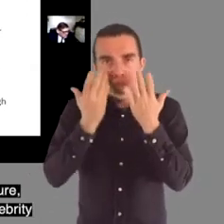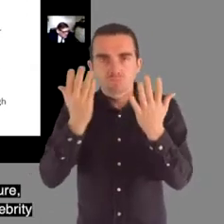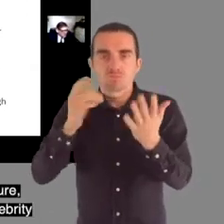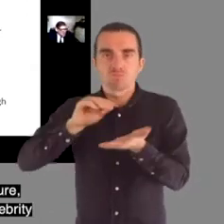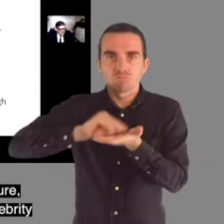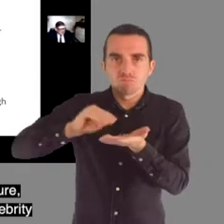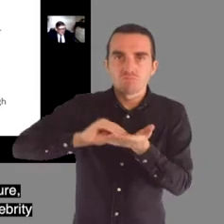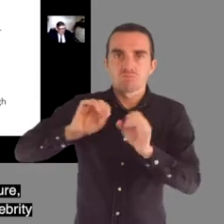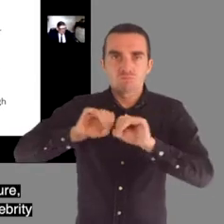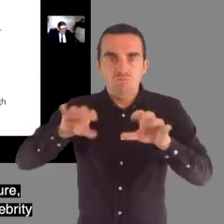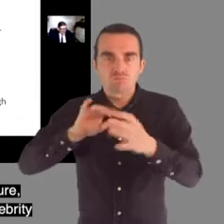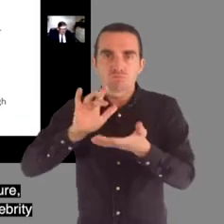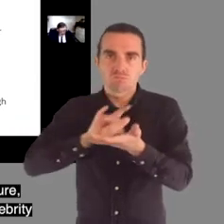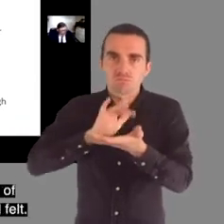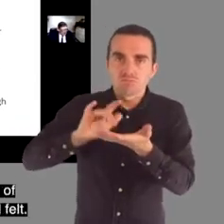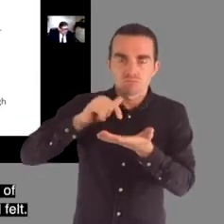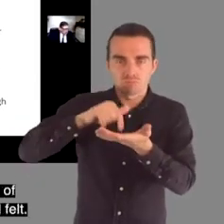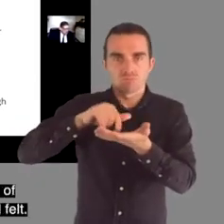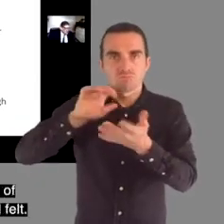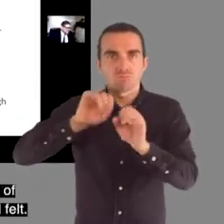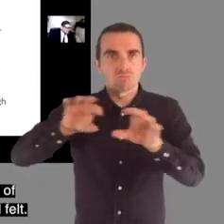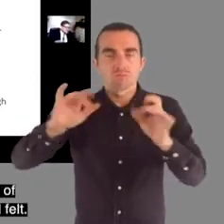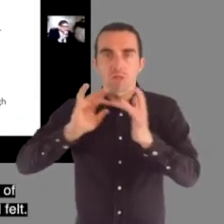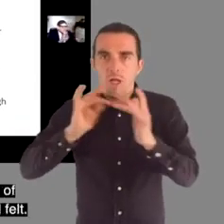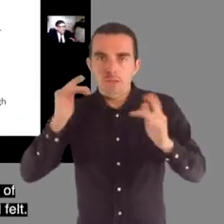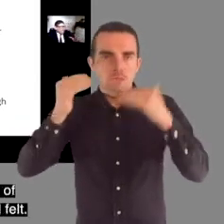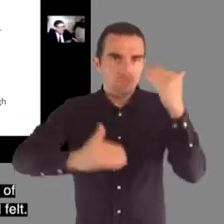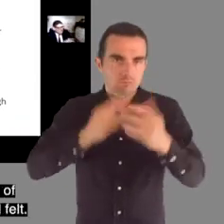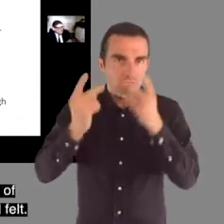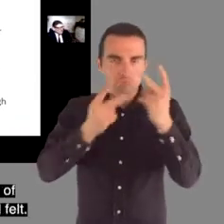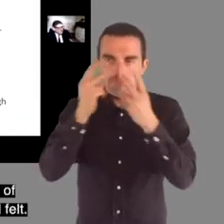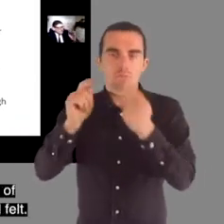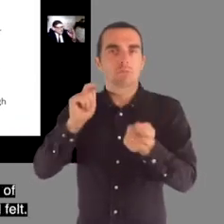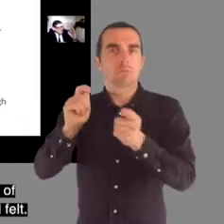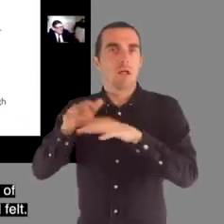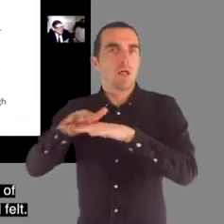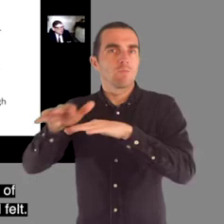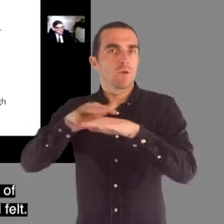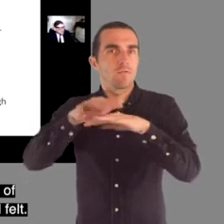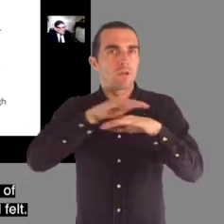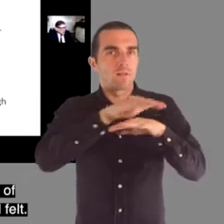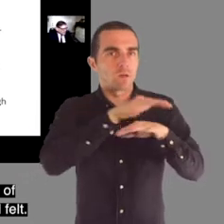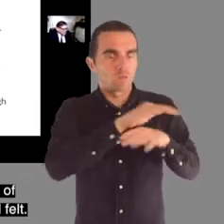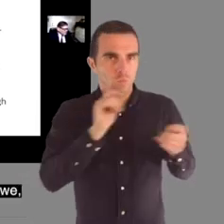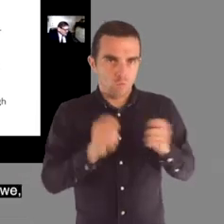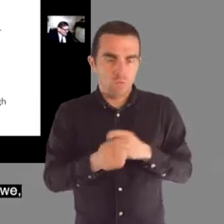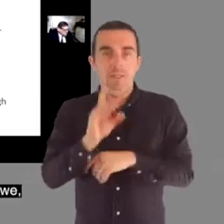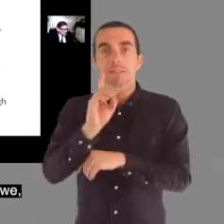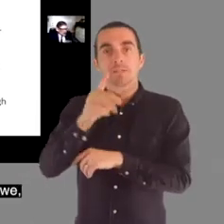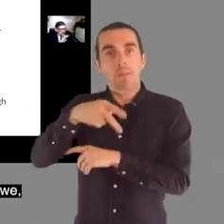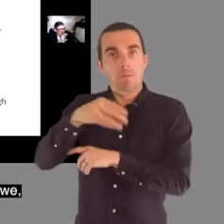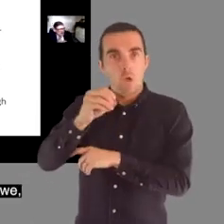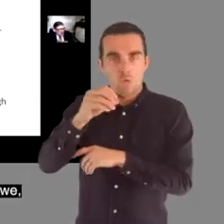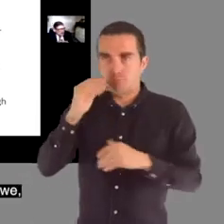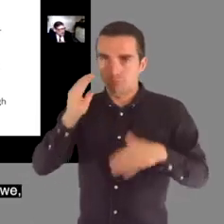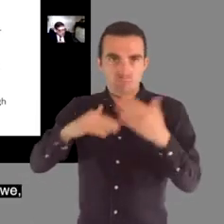and the media, celebrity, and social media. So these are all forms of influencing, making one's will felt. So this is